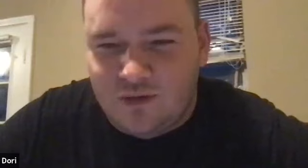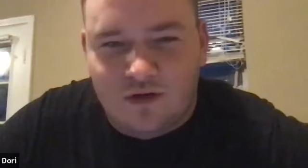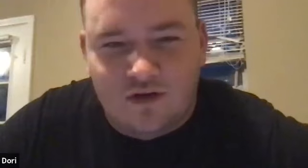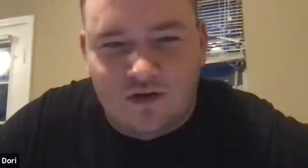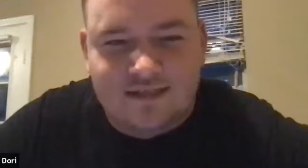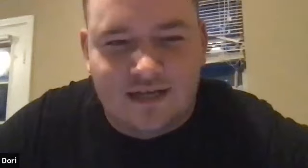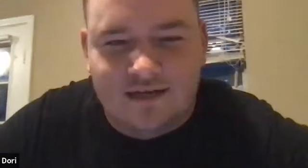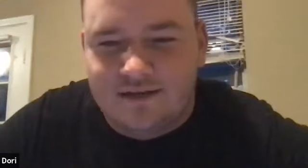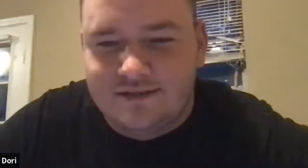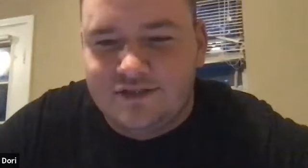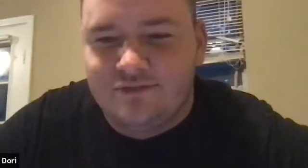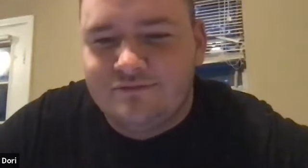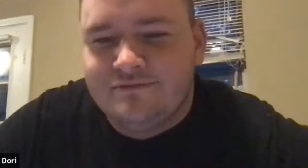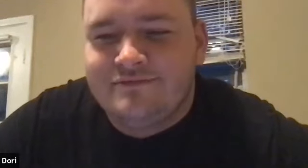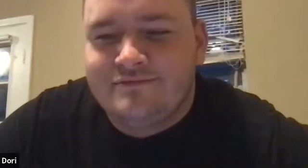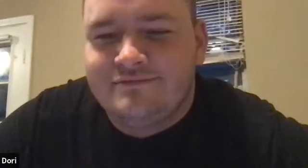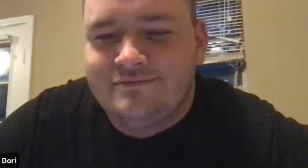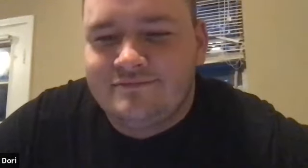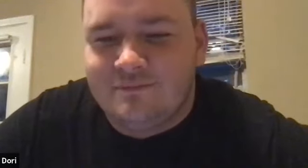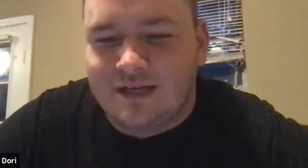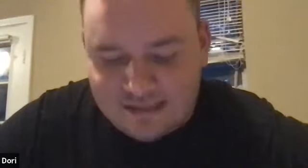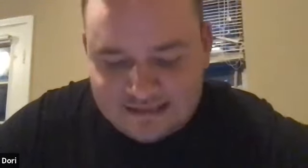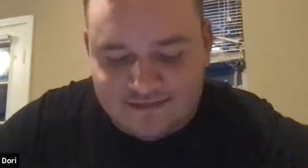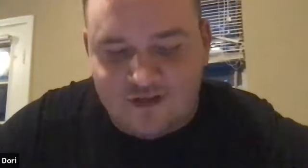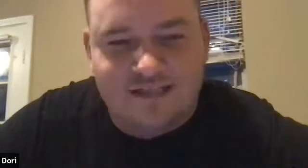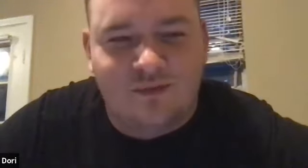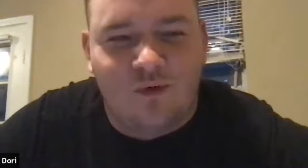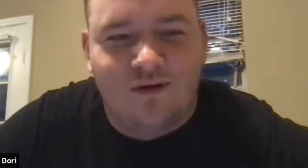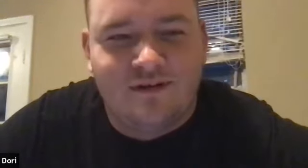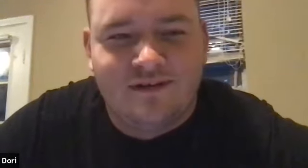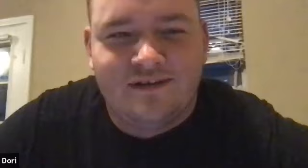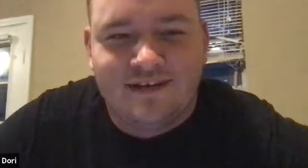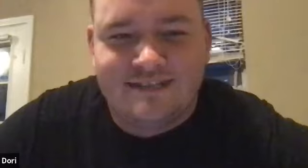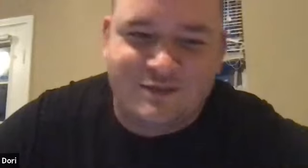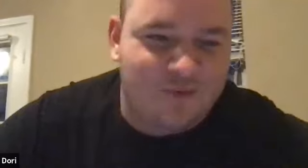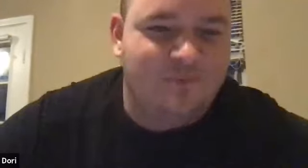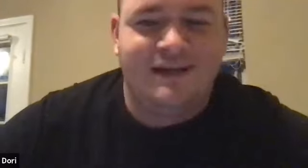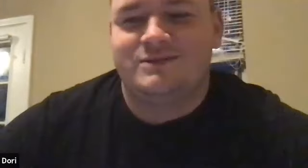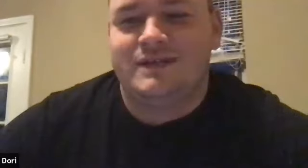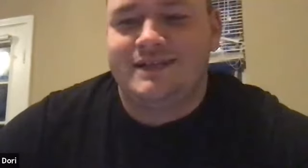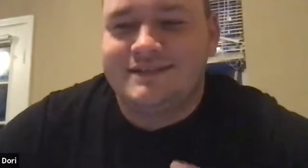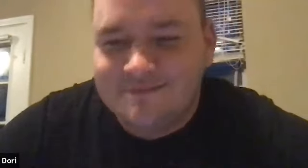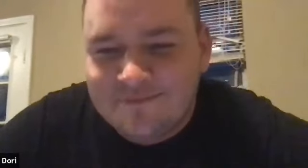want to learn how to sign, and I'll teach you. Because that's it for lesson 1. Lesson 2 will be next week.